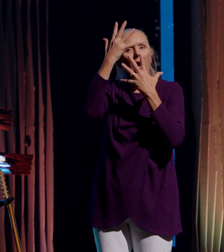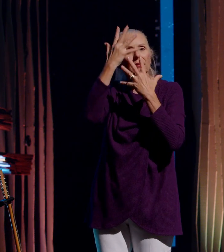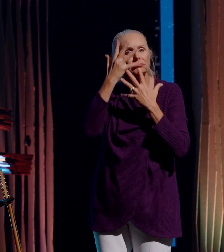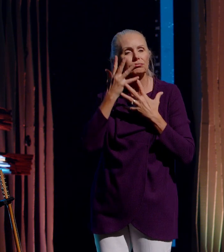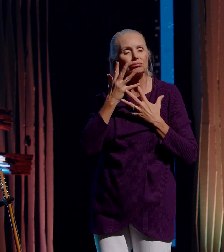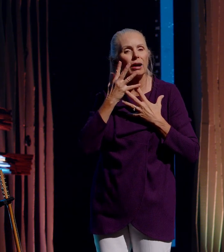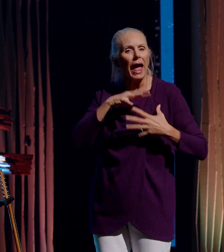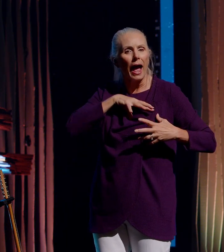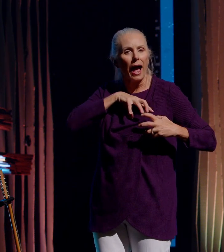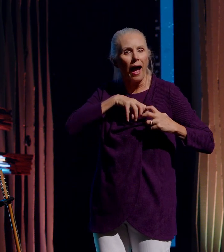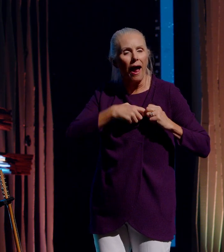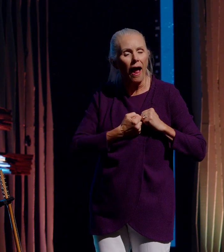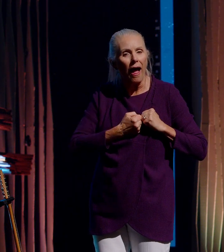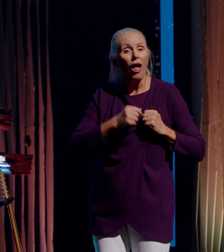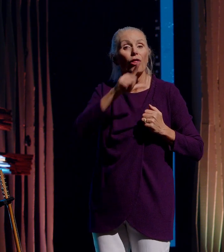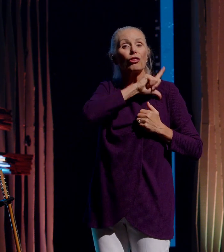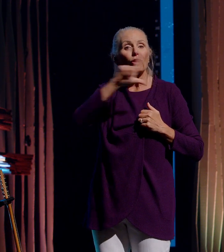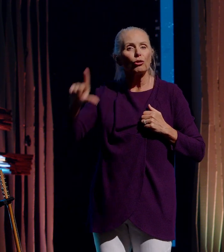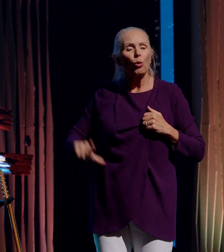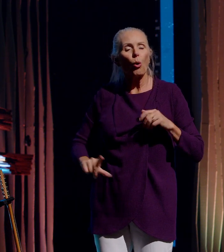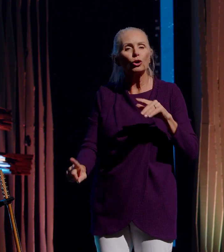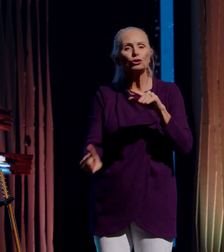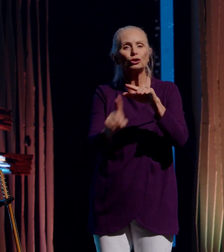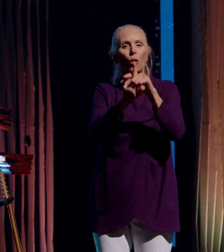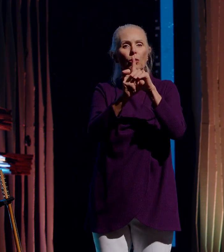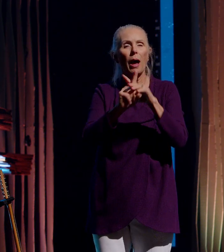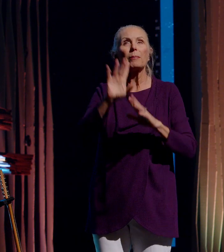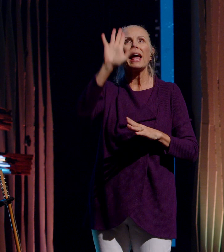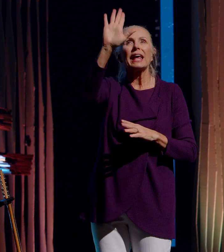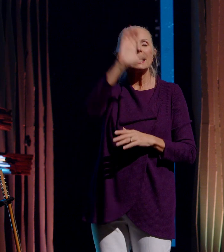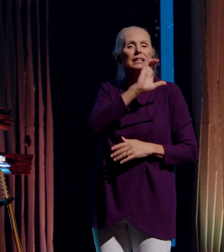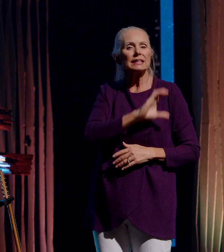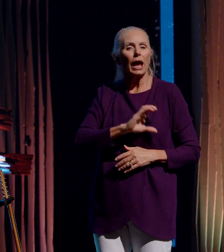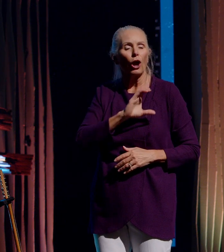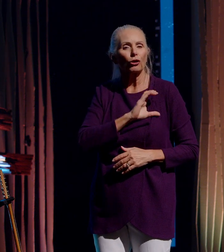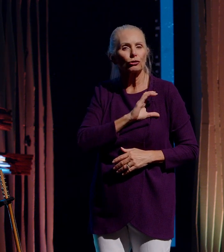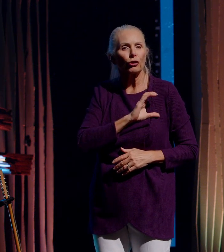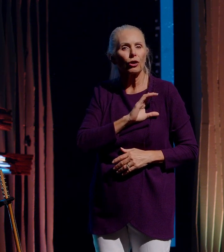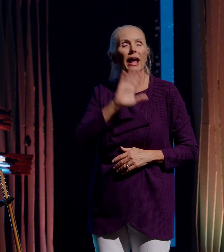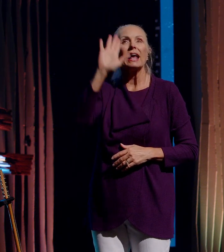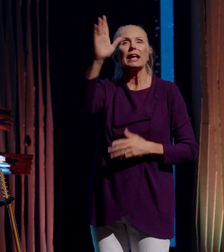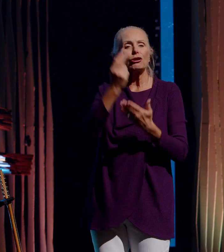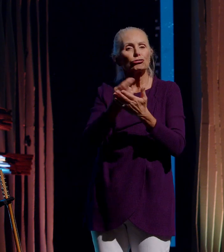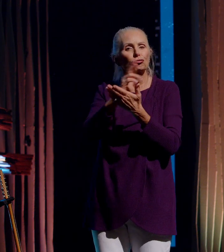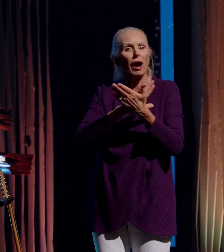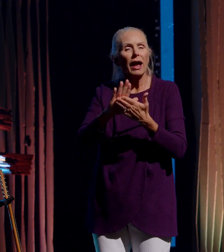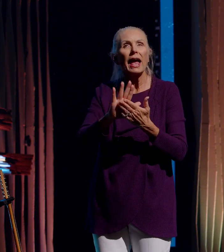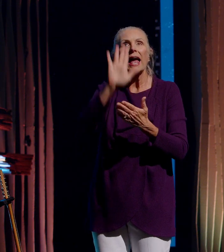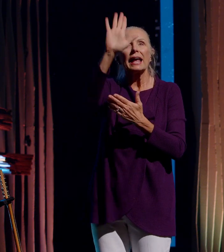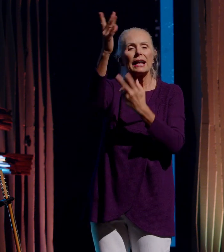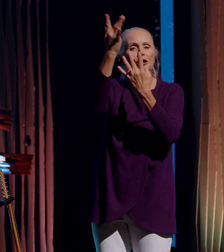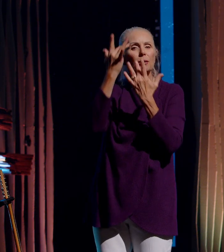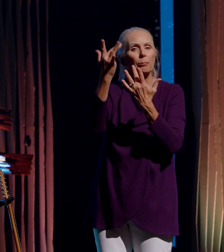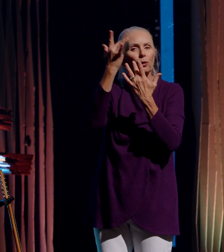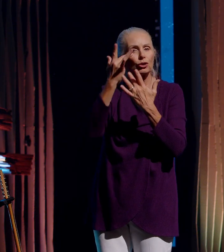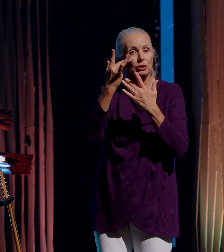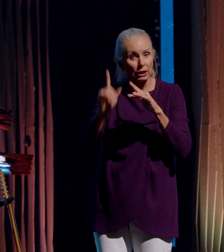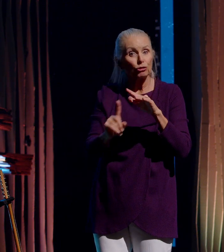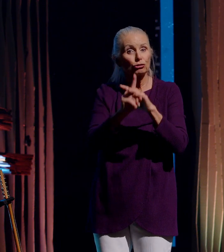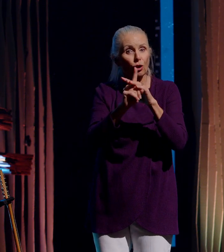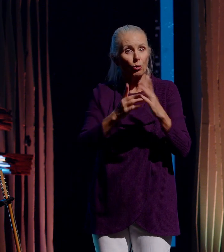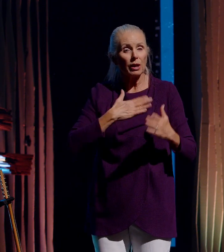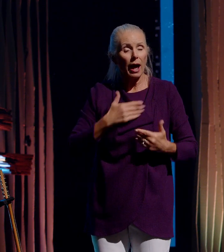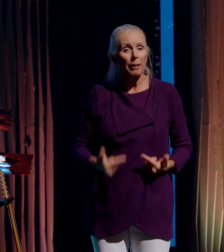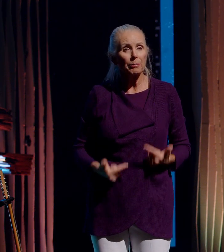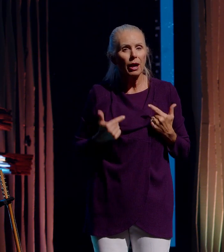and he reflected on his character, his grace, his compassion, his righteousness, his mercy. So church, are you suffering from